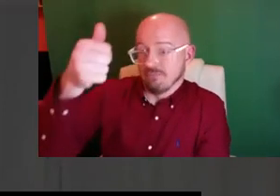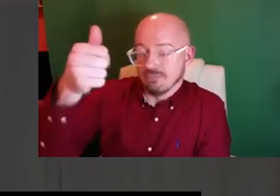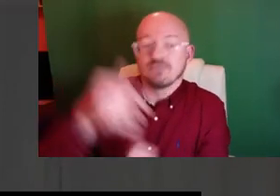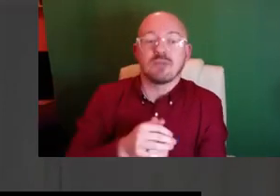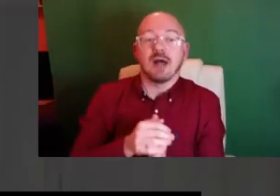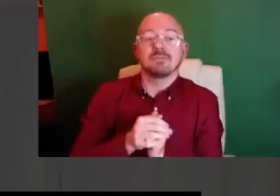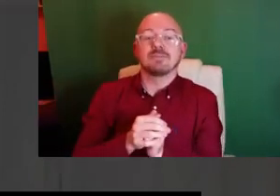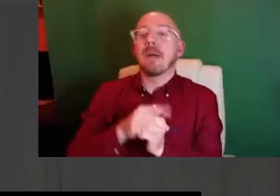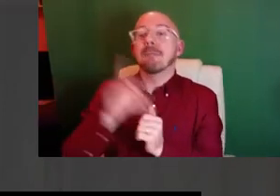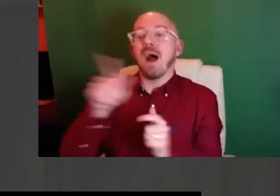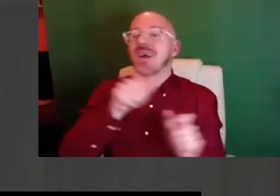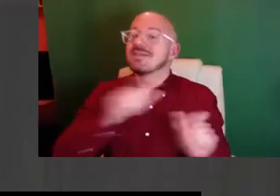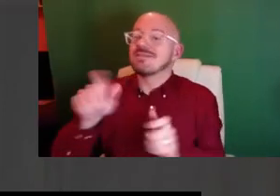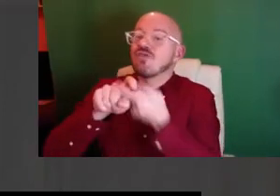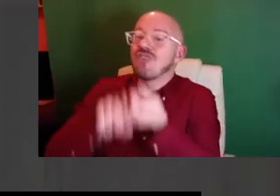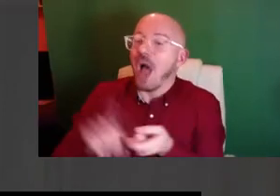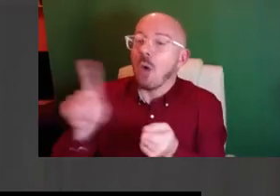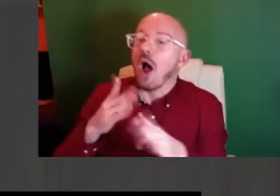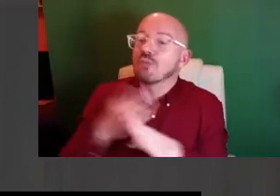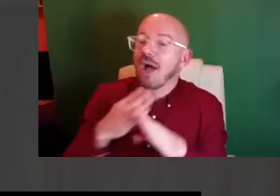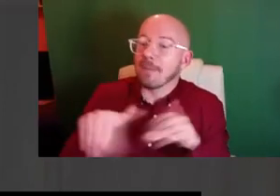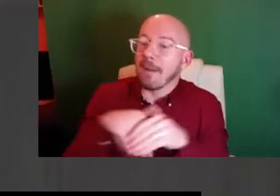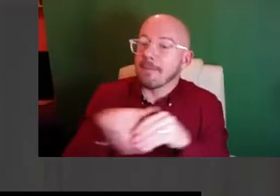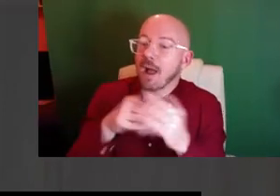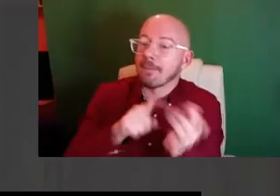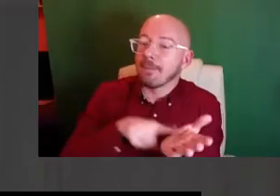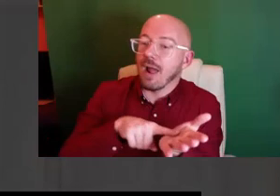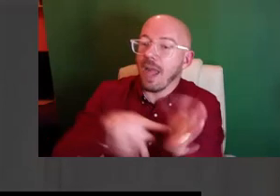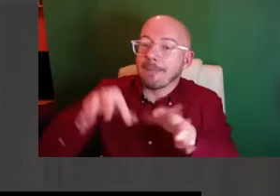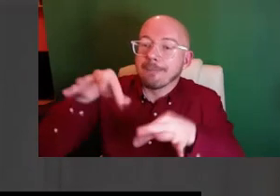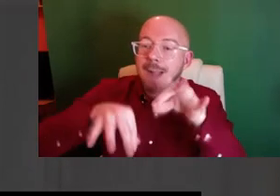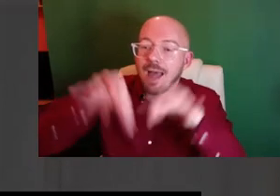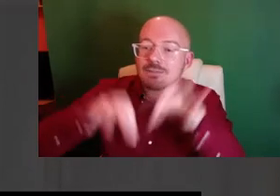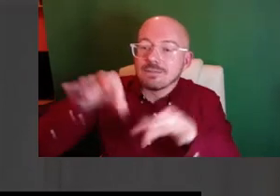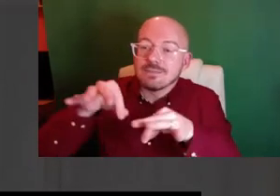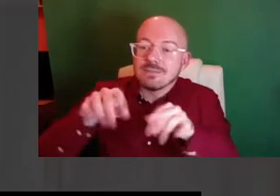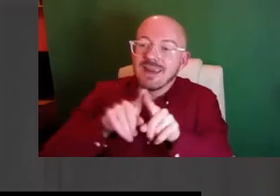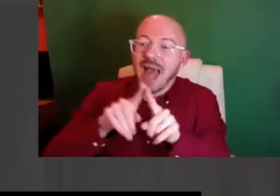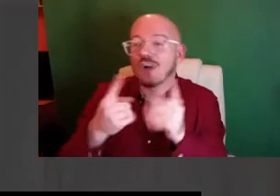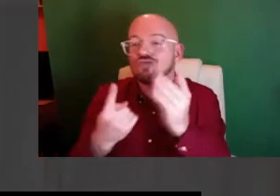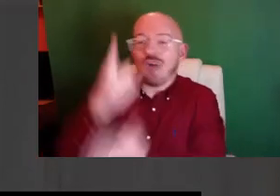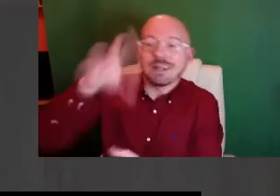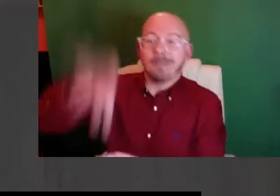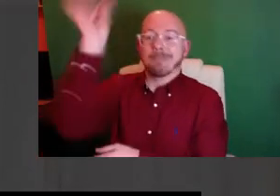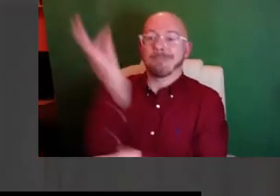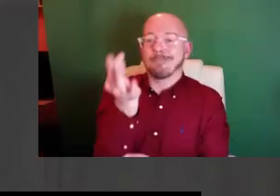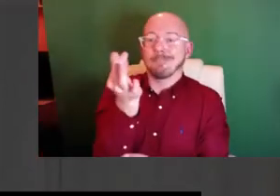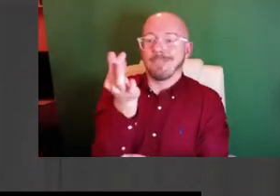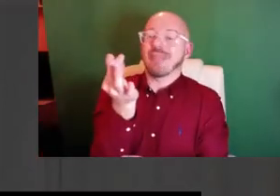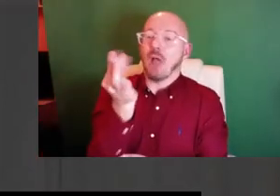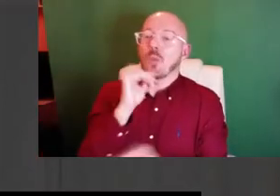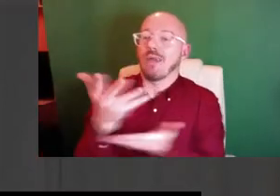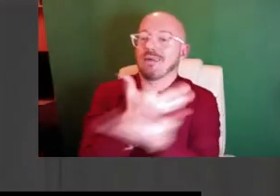And this was, as I said, passed in the Senedd, but unfortunately it relied on going through a private members